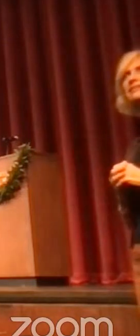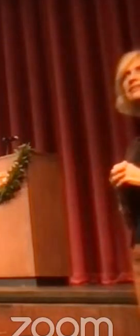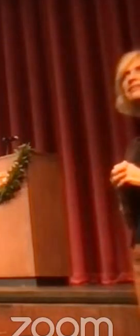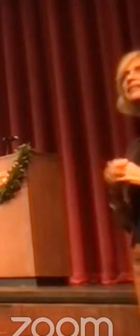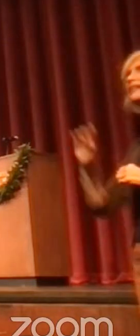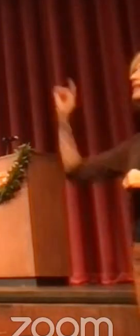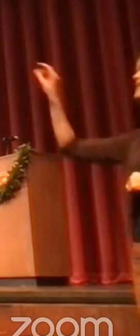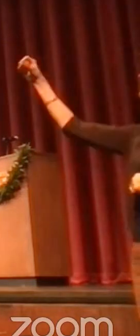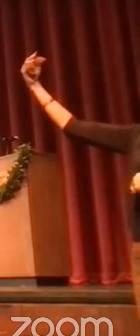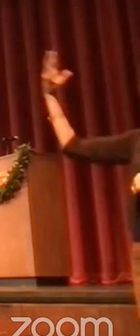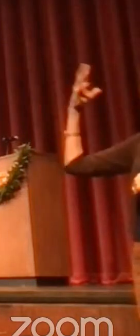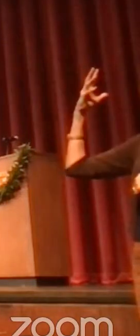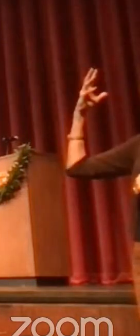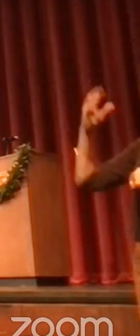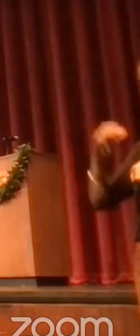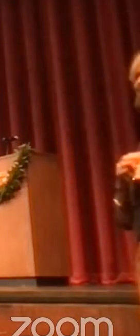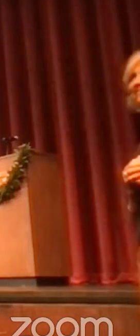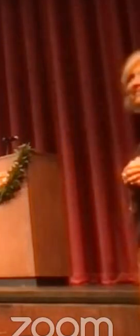sun,